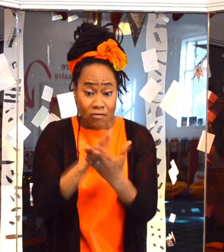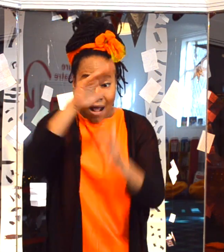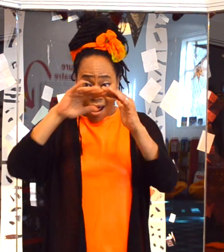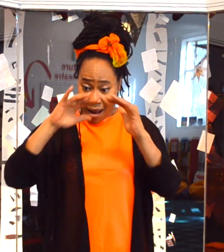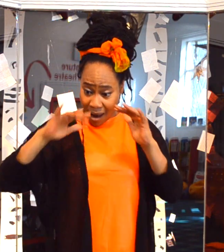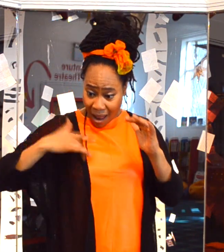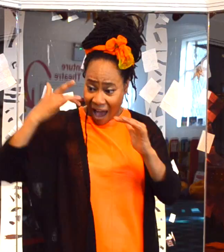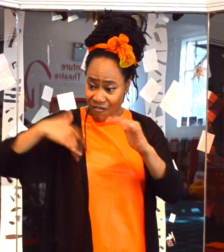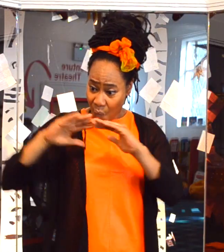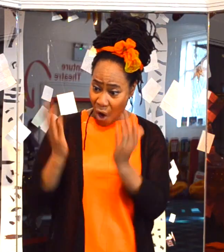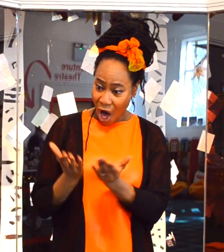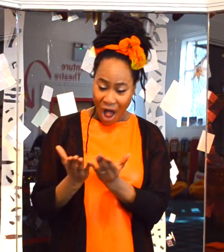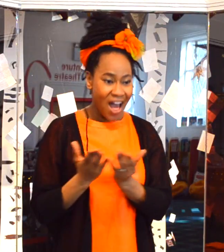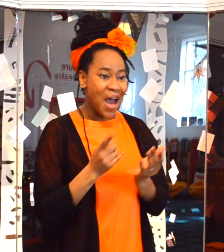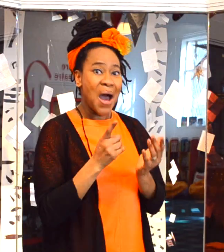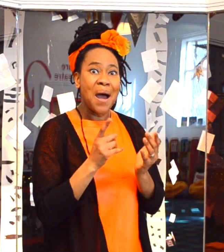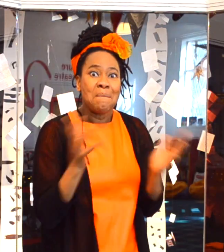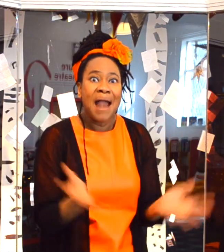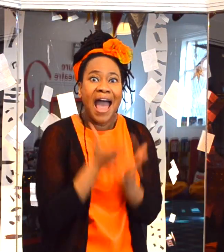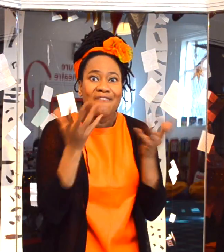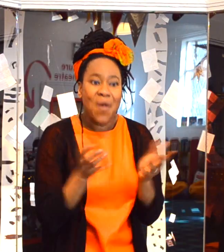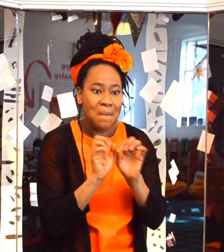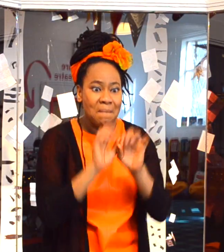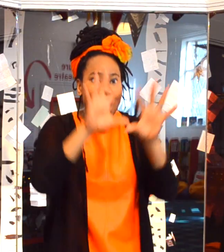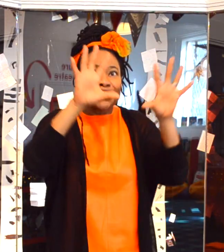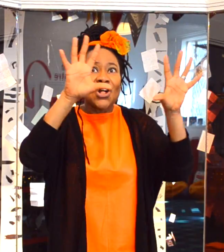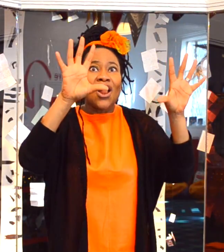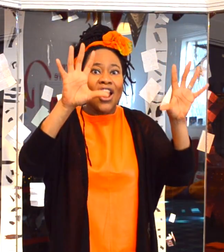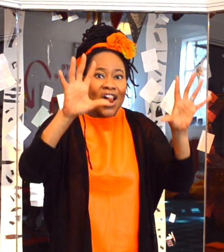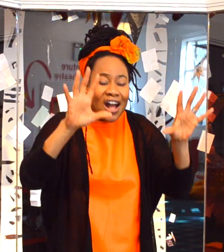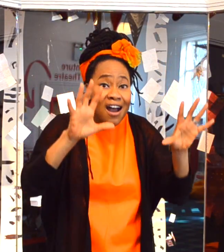playful, magical world of A Midsummer Night's Dream.